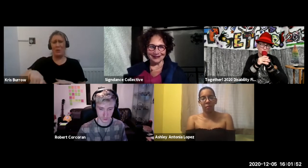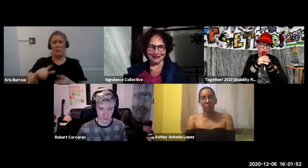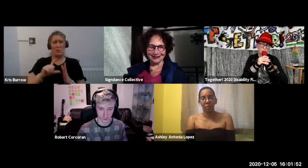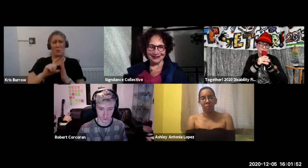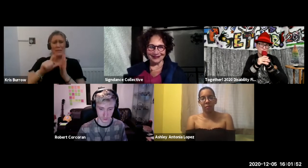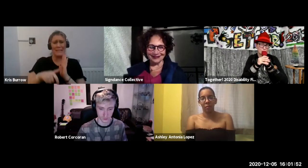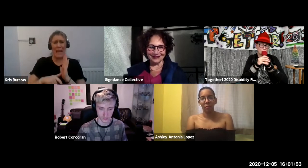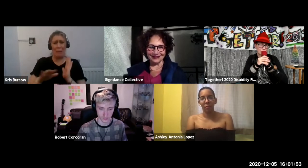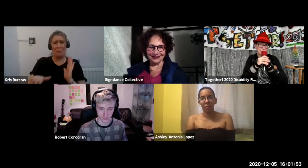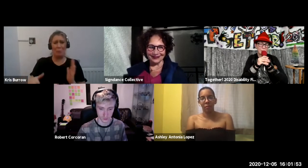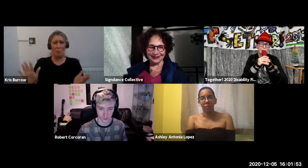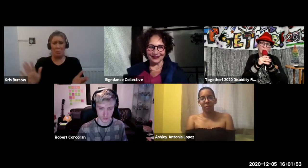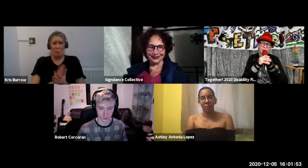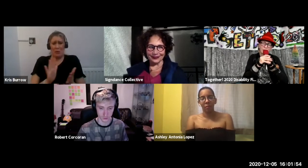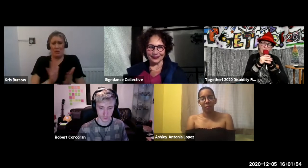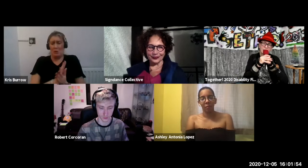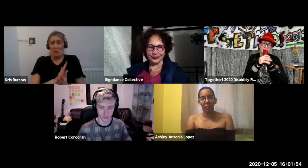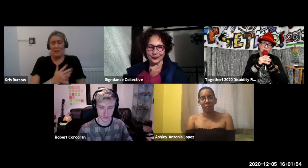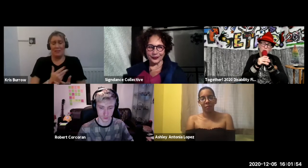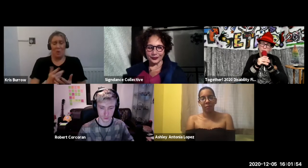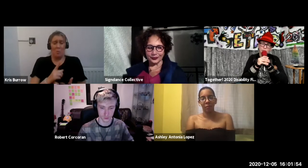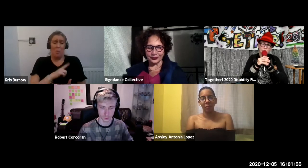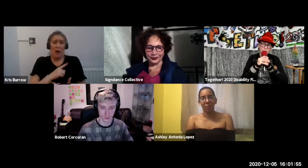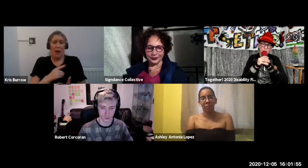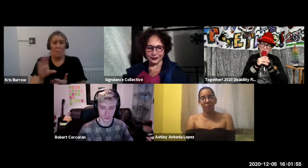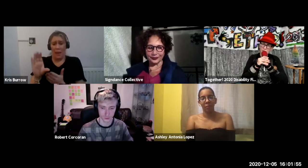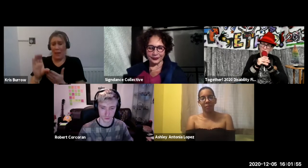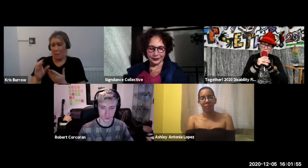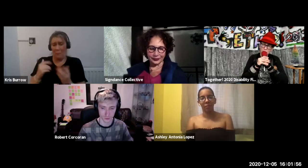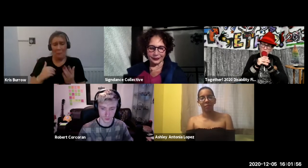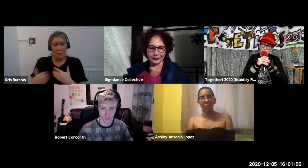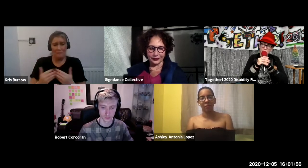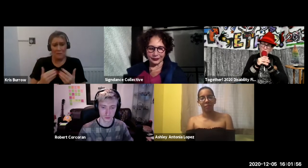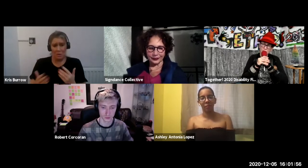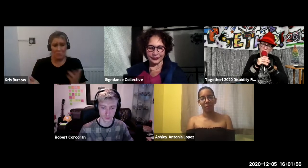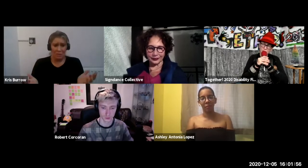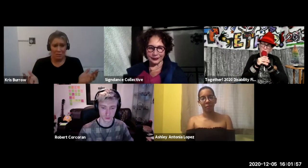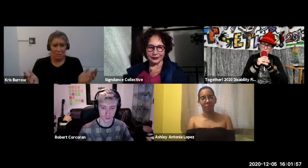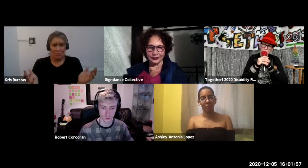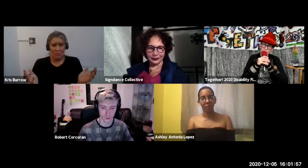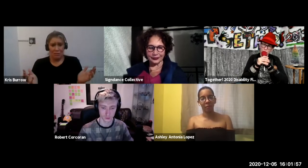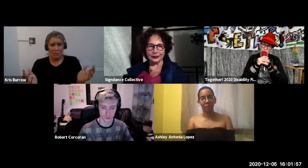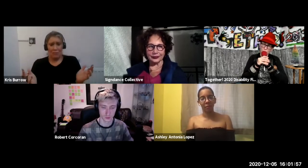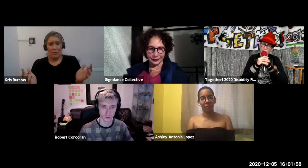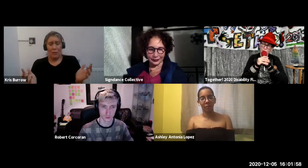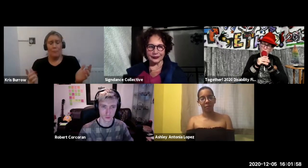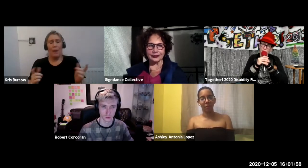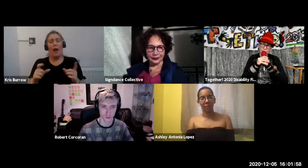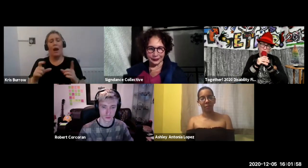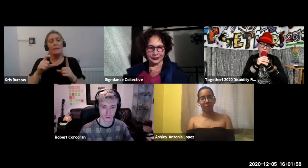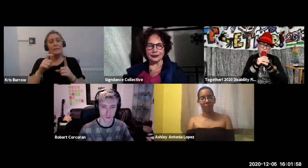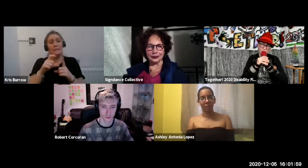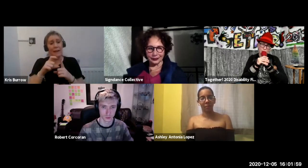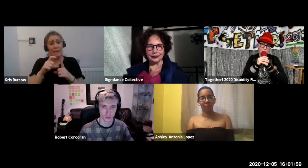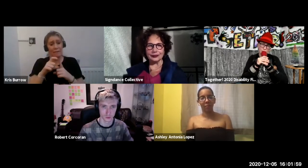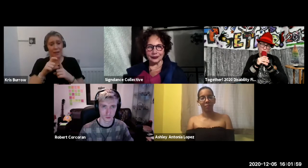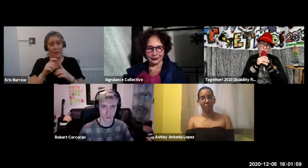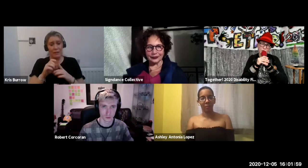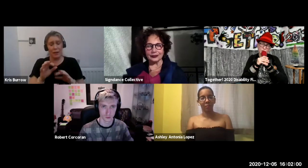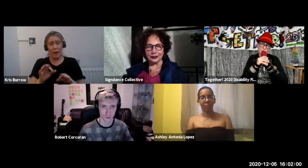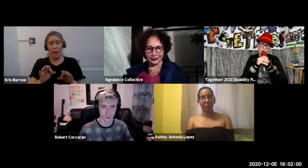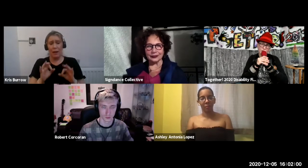not going to give you the money to try." And David just had an instinctive way of communicating